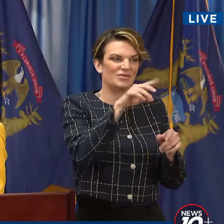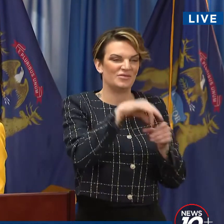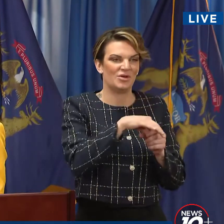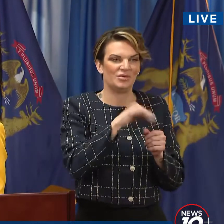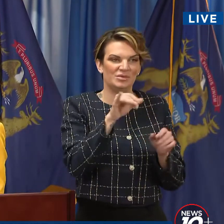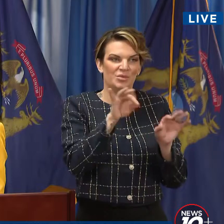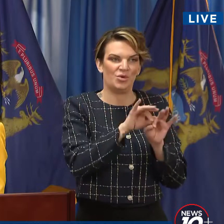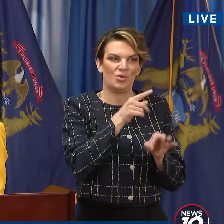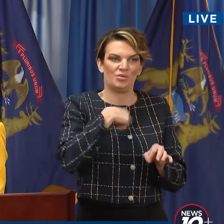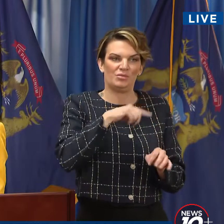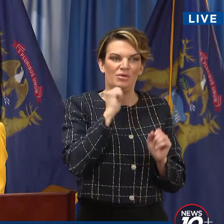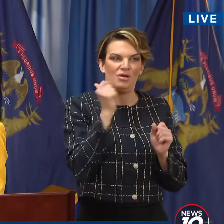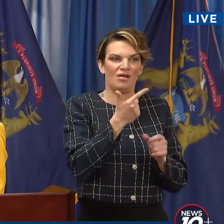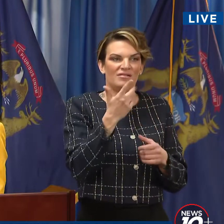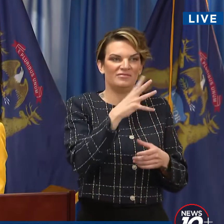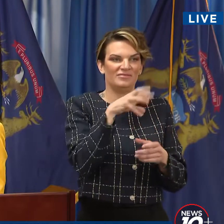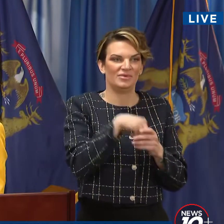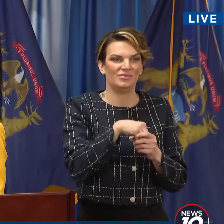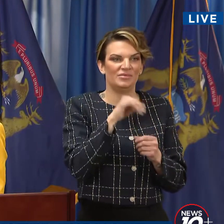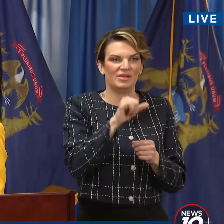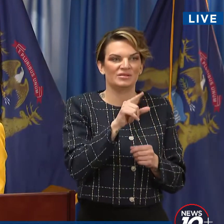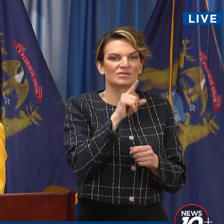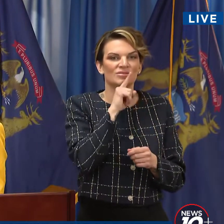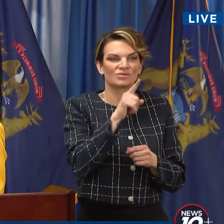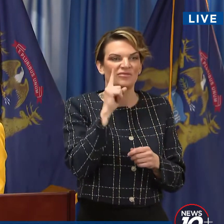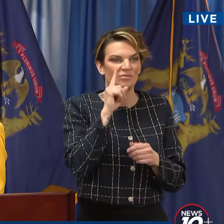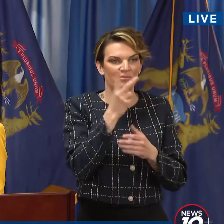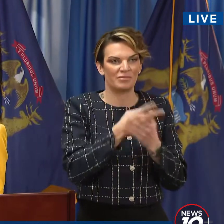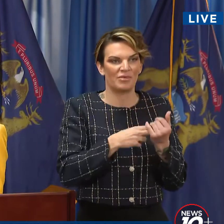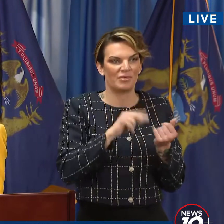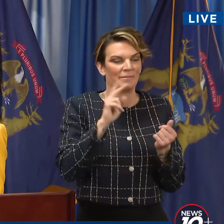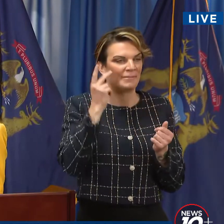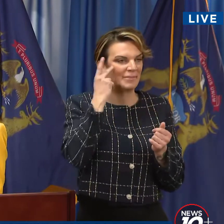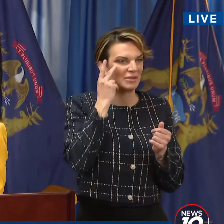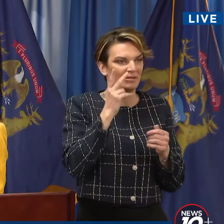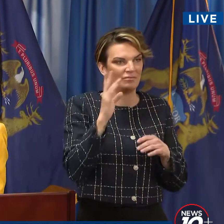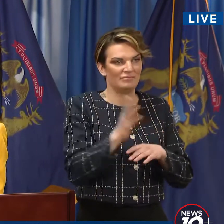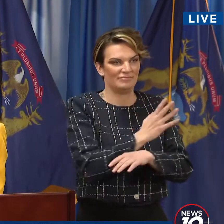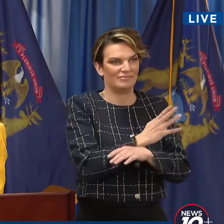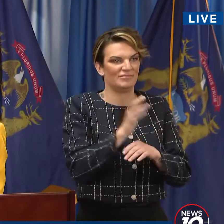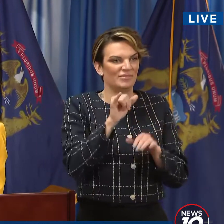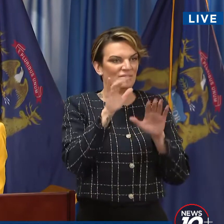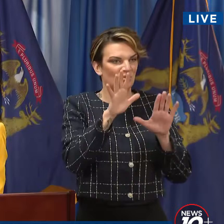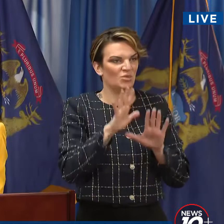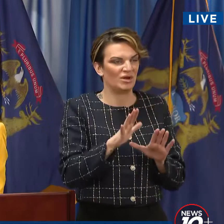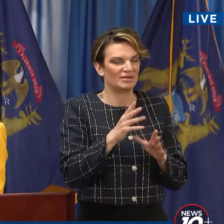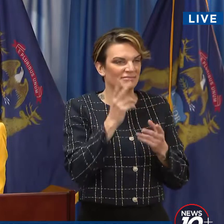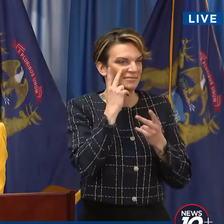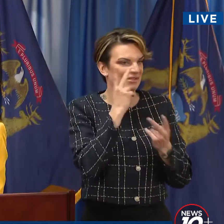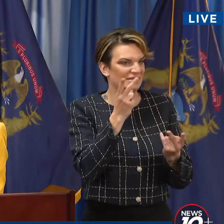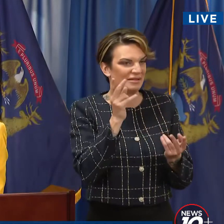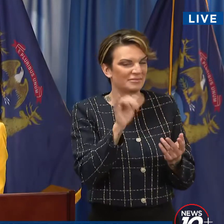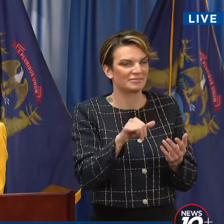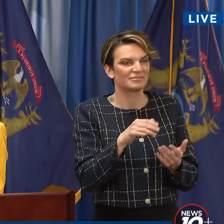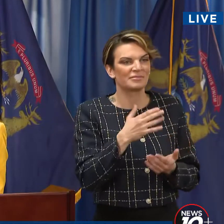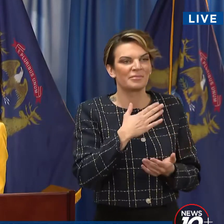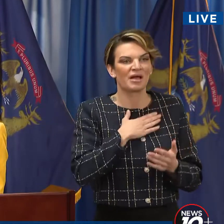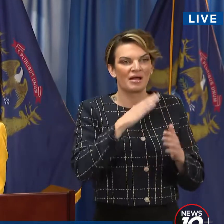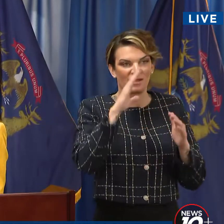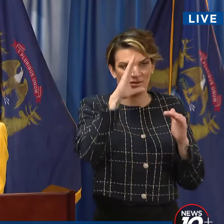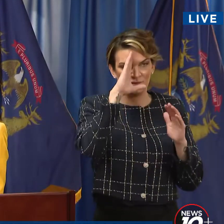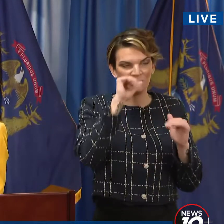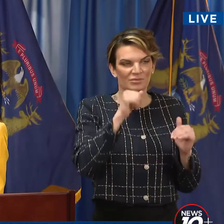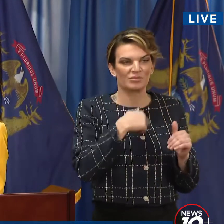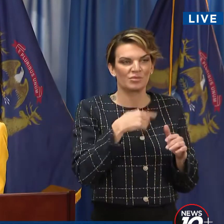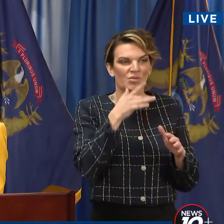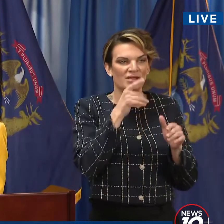all of us. And that held true across political spectrum, which for me was great to see. And so my hope as well is that